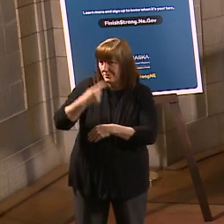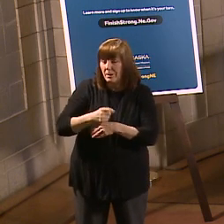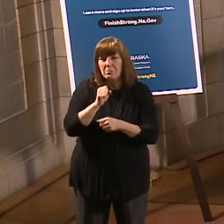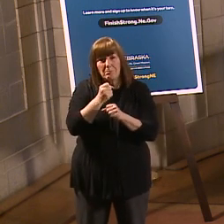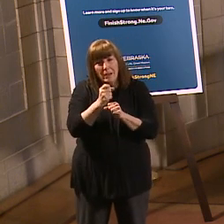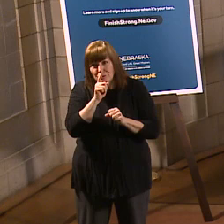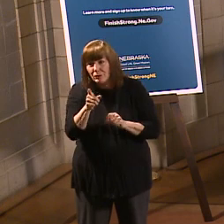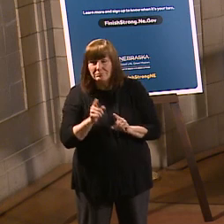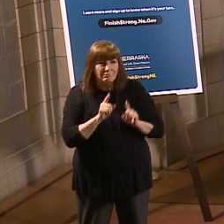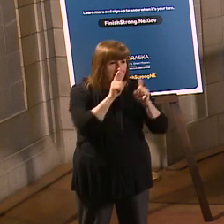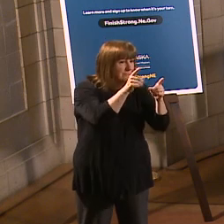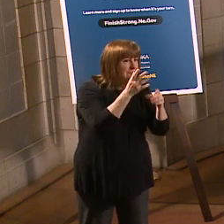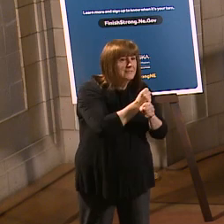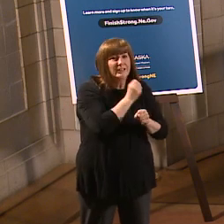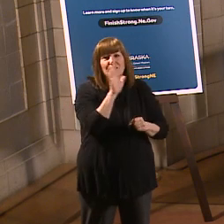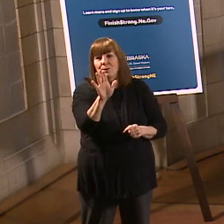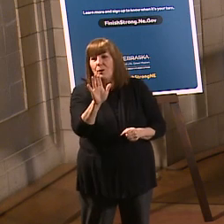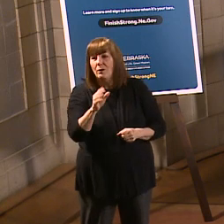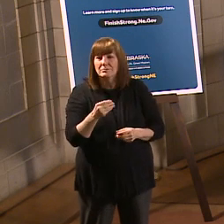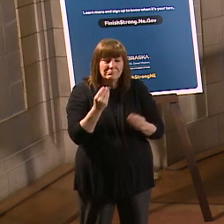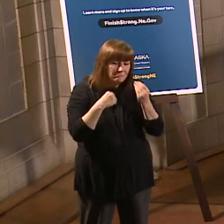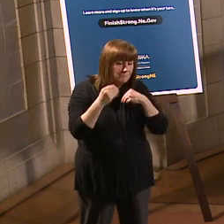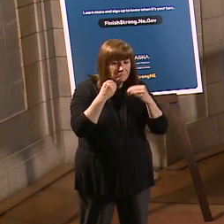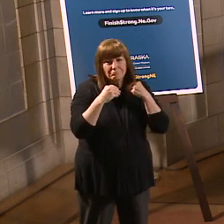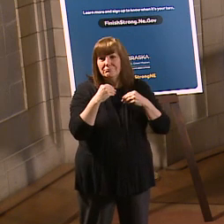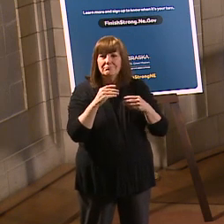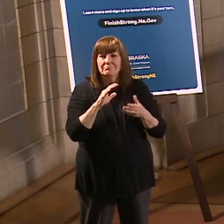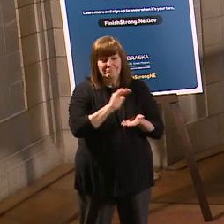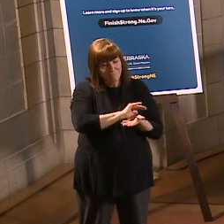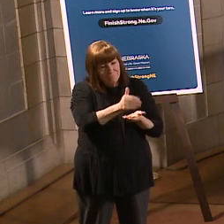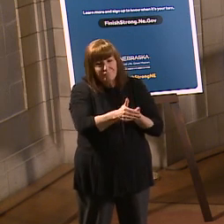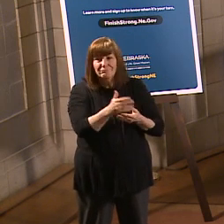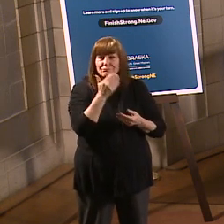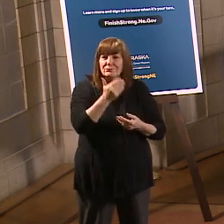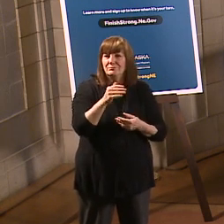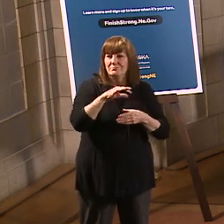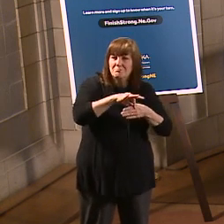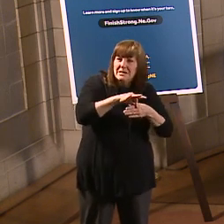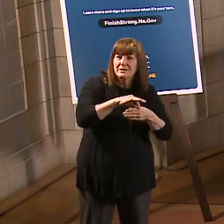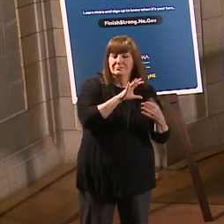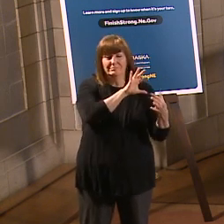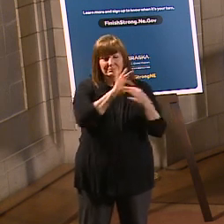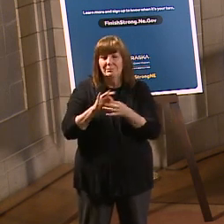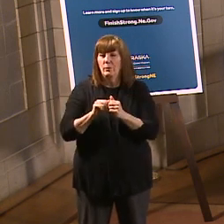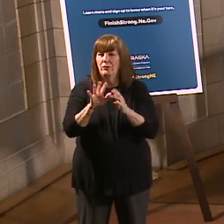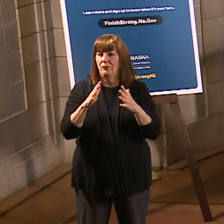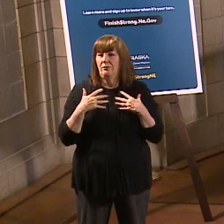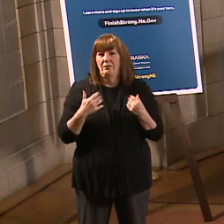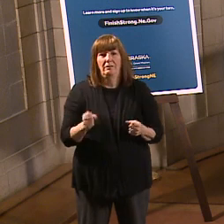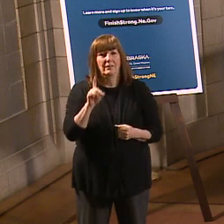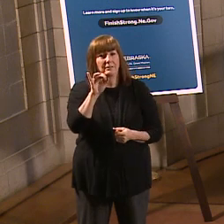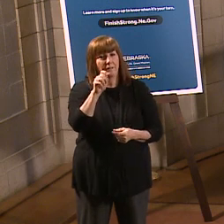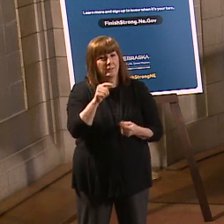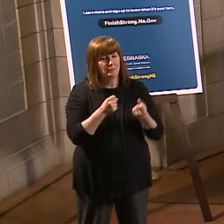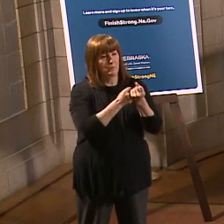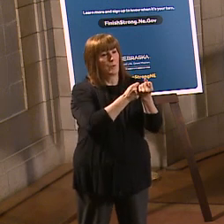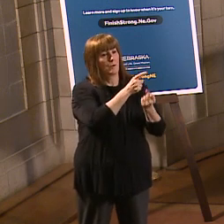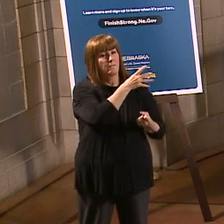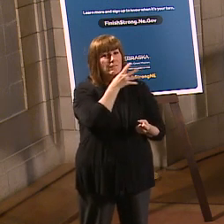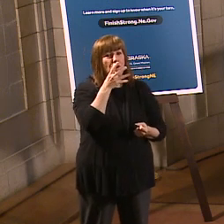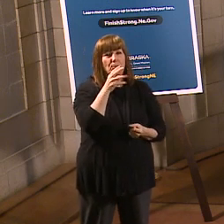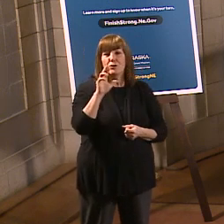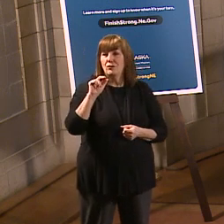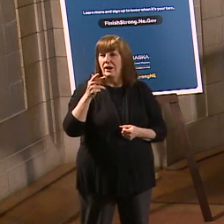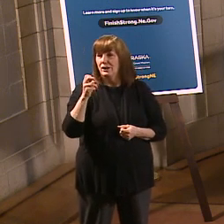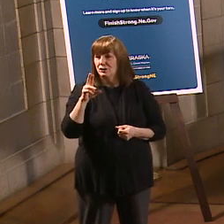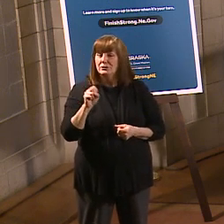go out and get your nice portion of lean meat to go with a healthy diet. and support our farmers and ranchers. And, of